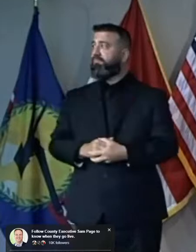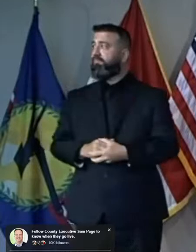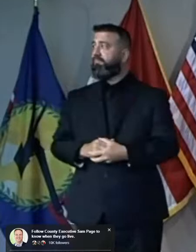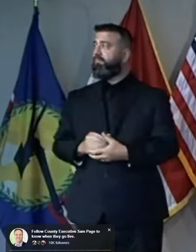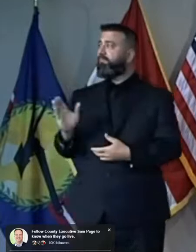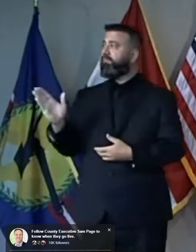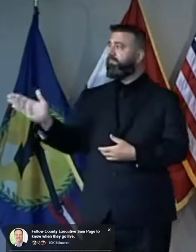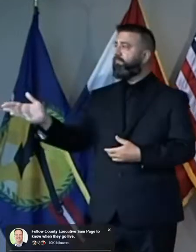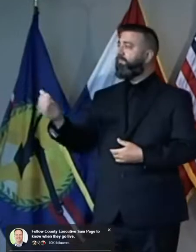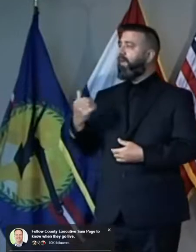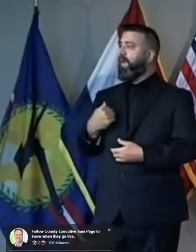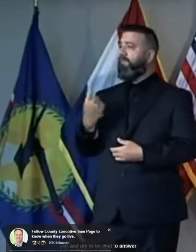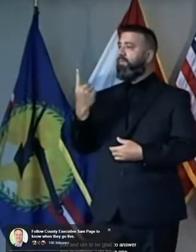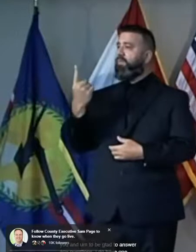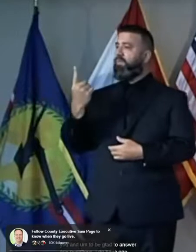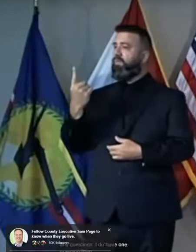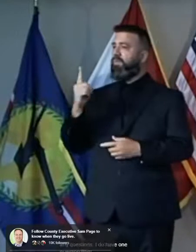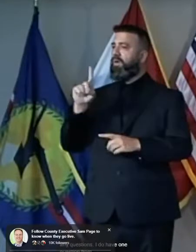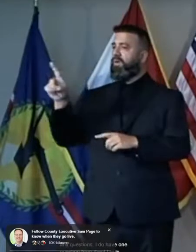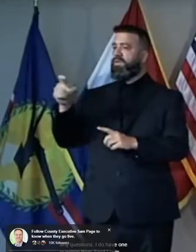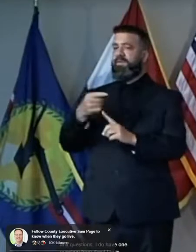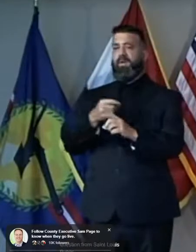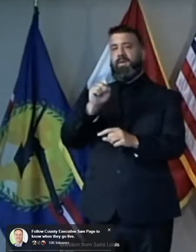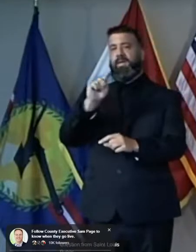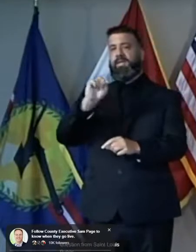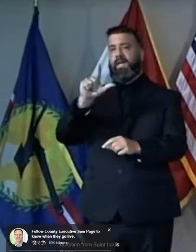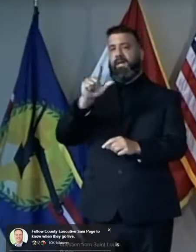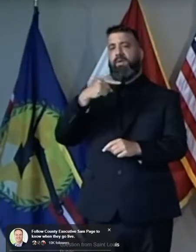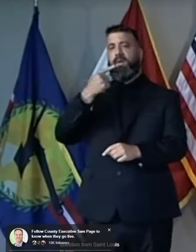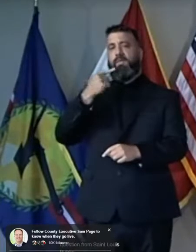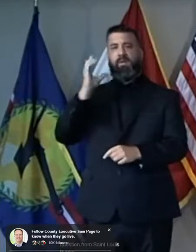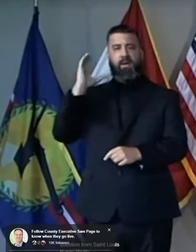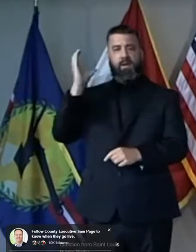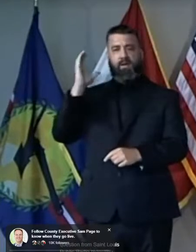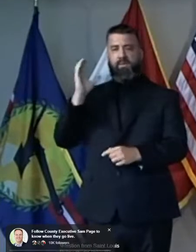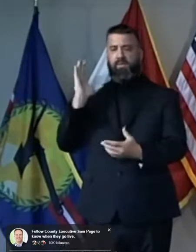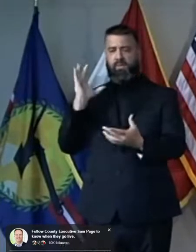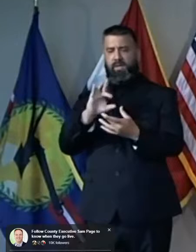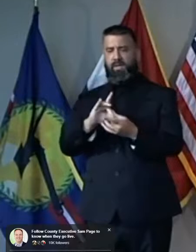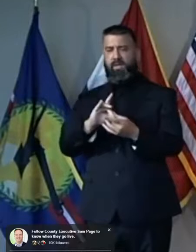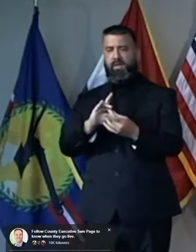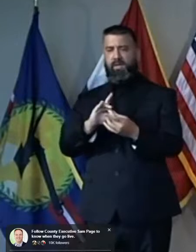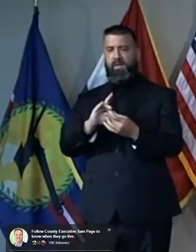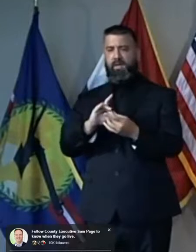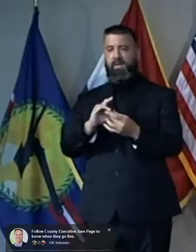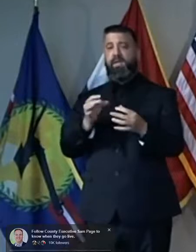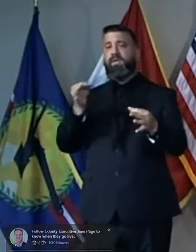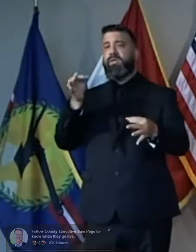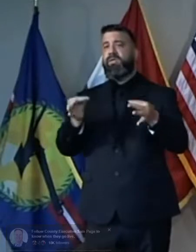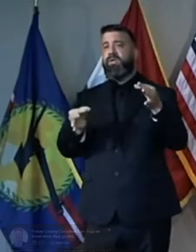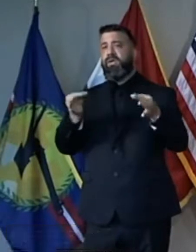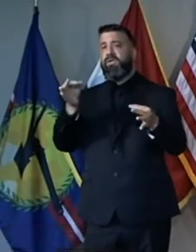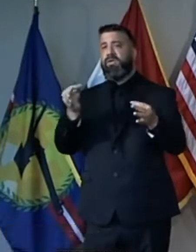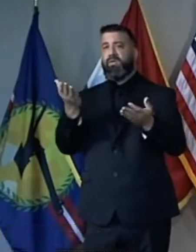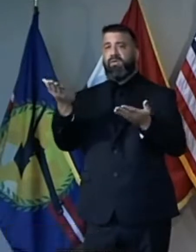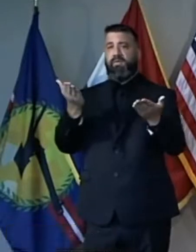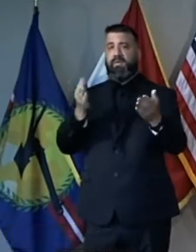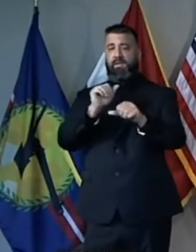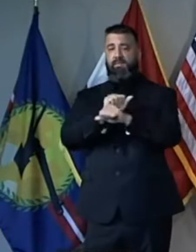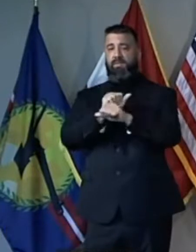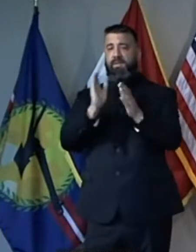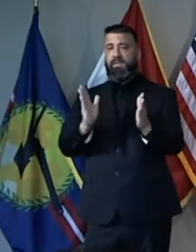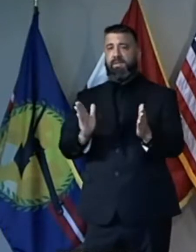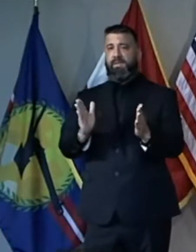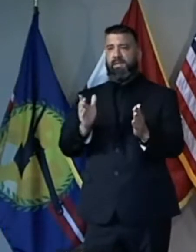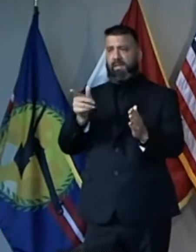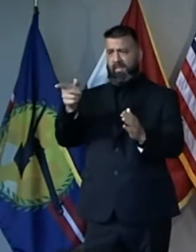Sam, I do have one question from St. Louis Public Radio regarding the Justice Services employees. Yes. We submitted a